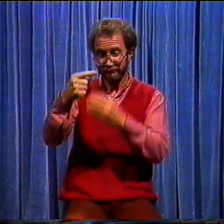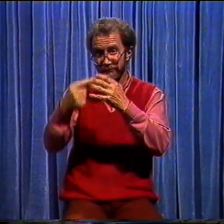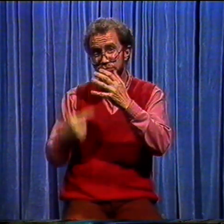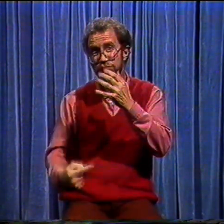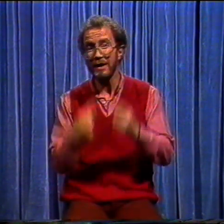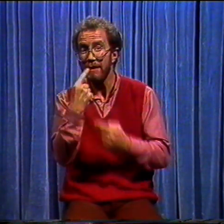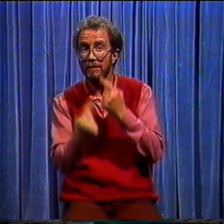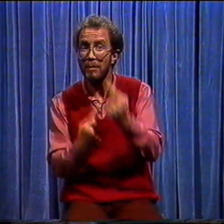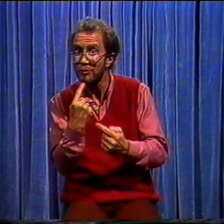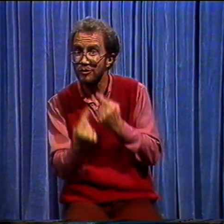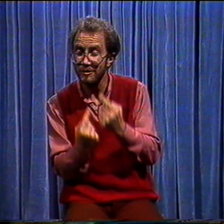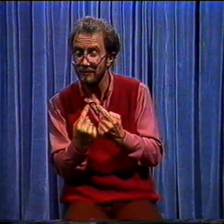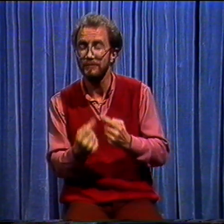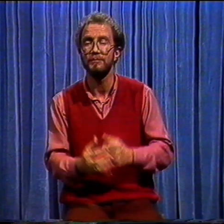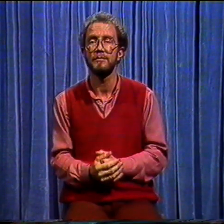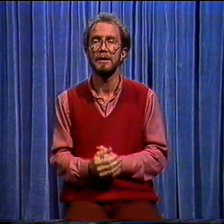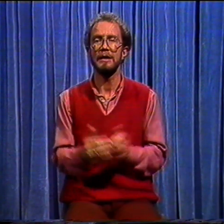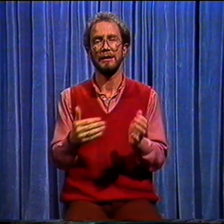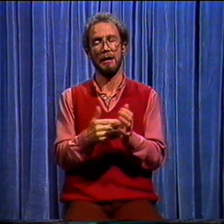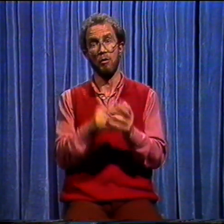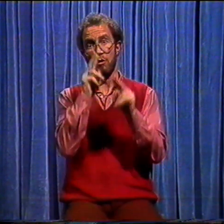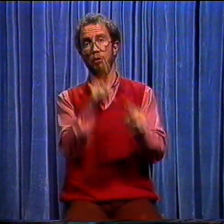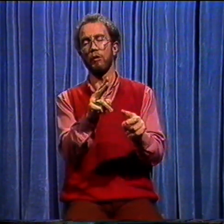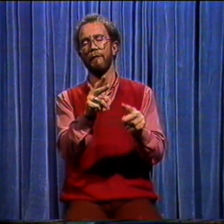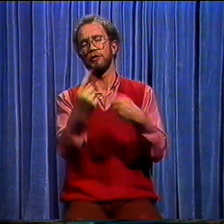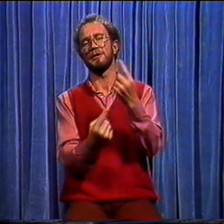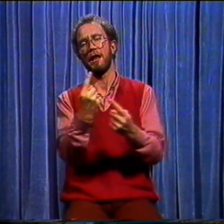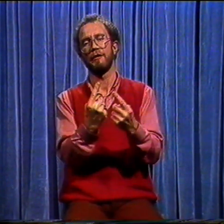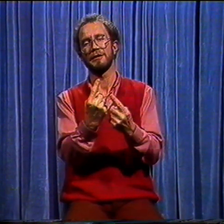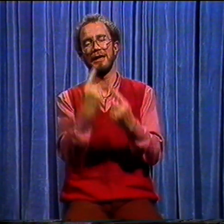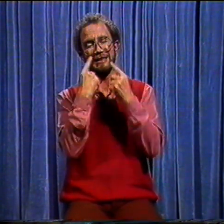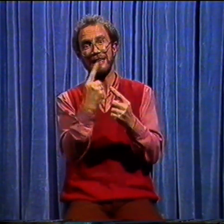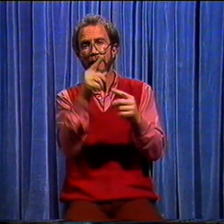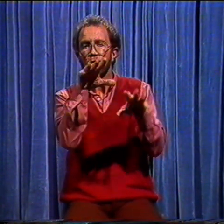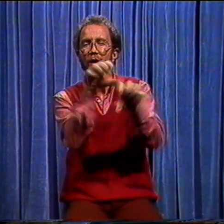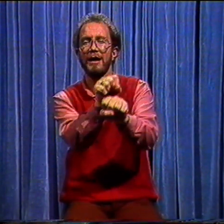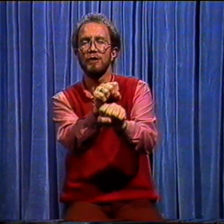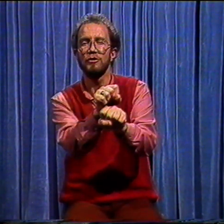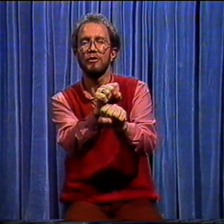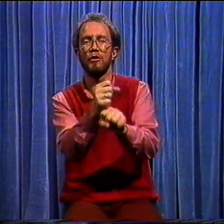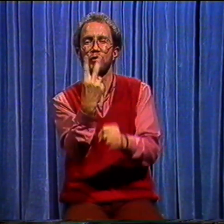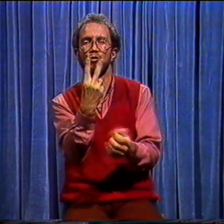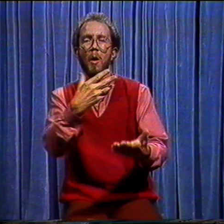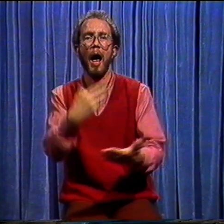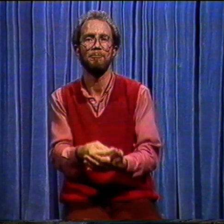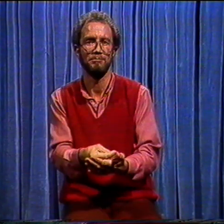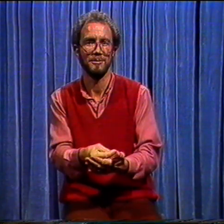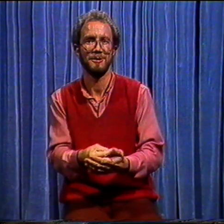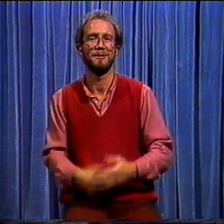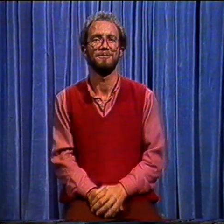information. Now look for yourselves and see if you can get it. See if you can get those